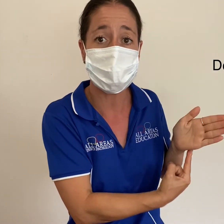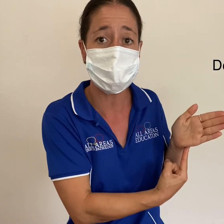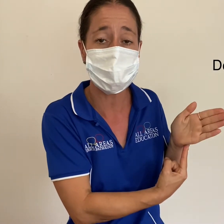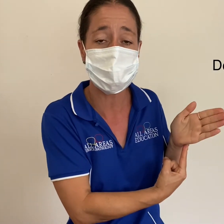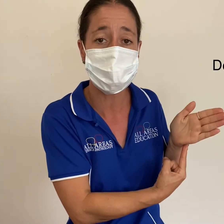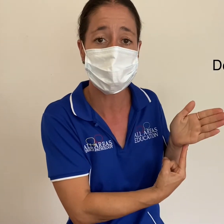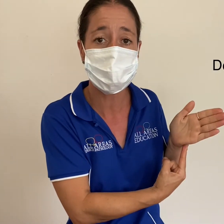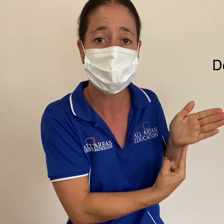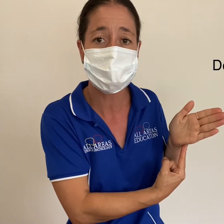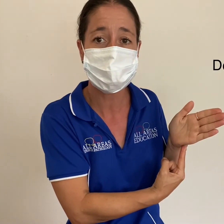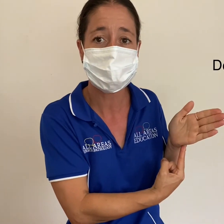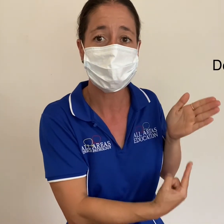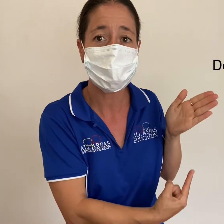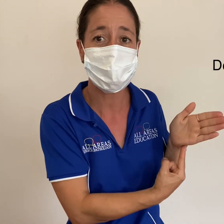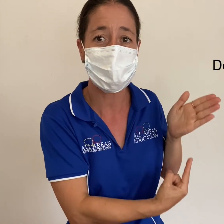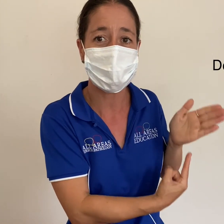toilet? Toilet.